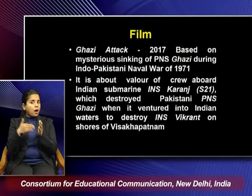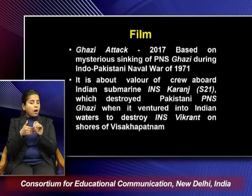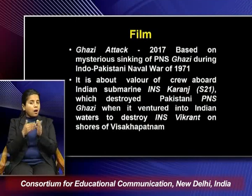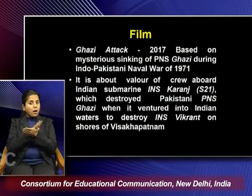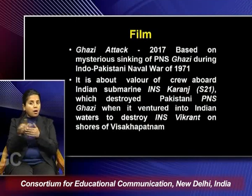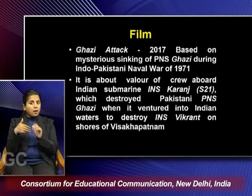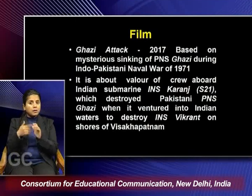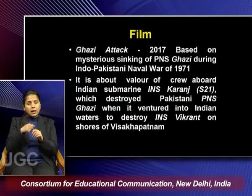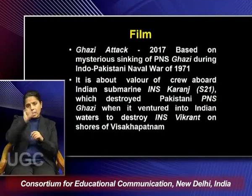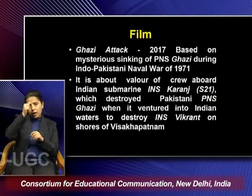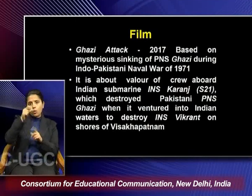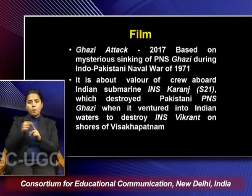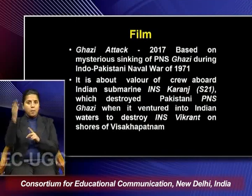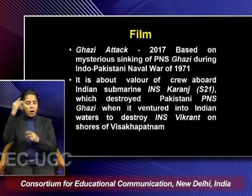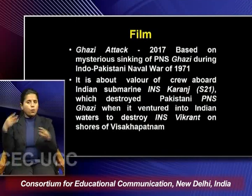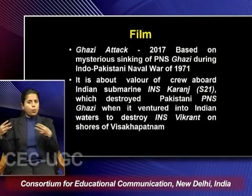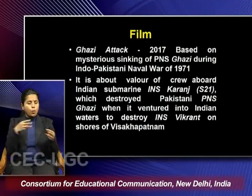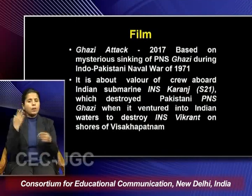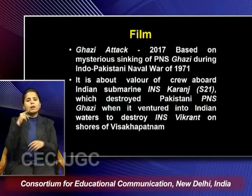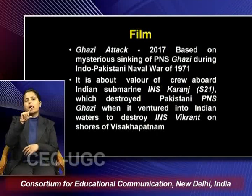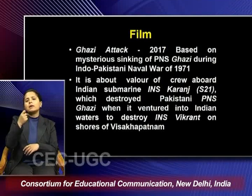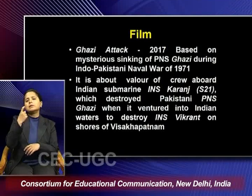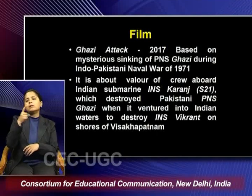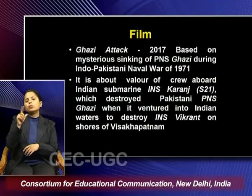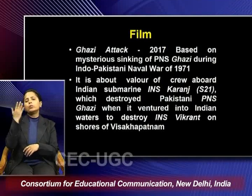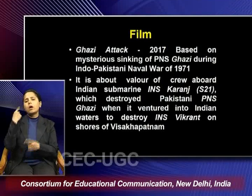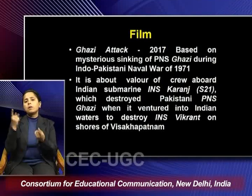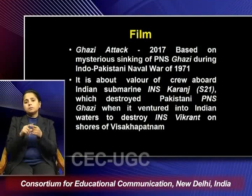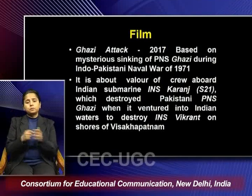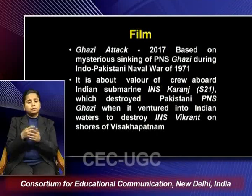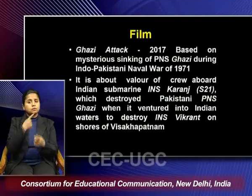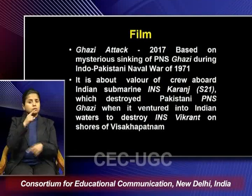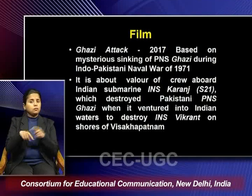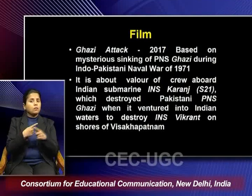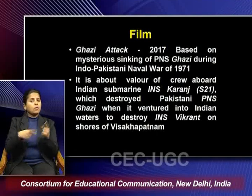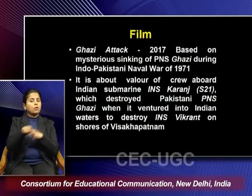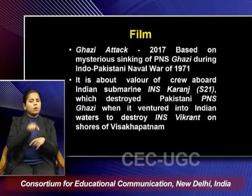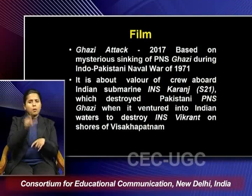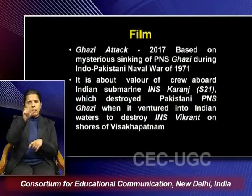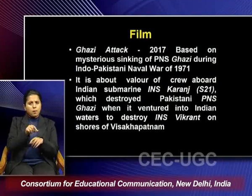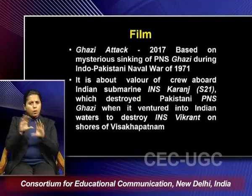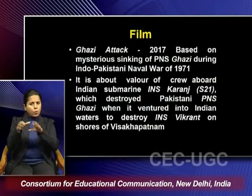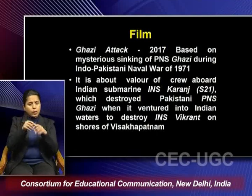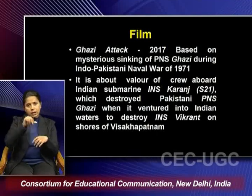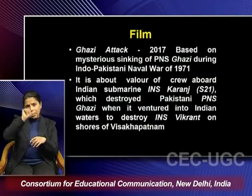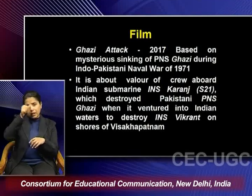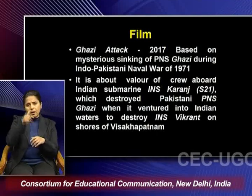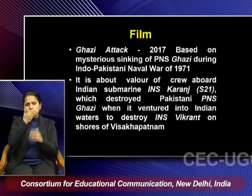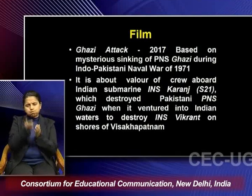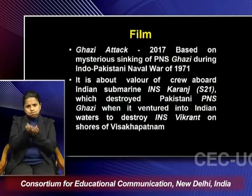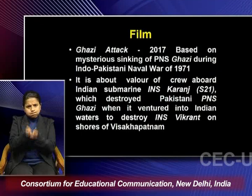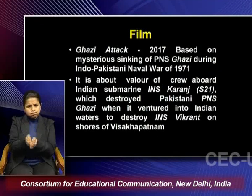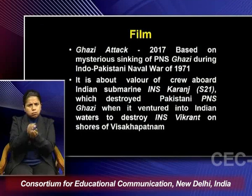the Indo-Pakistani Naval War of 1971. And it was about the valor of the crew aboard Indian submarine